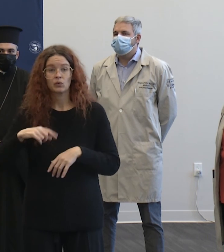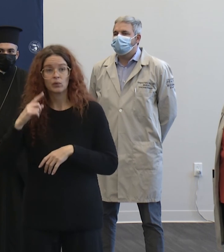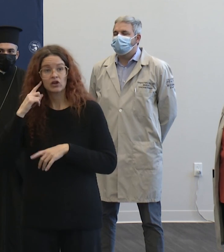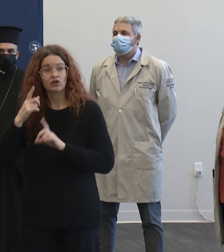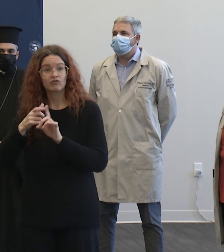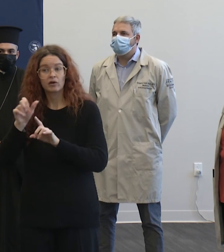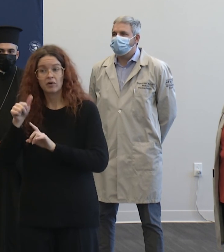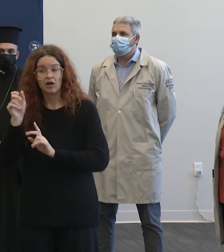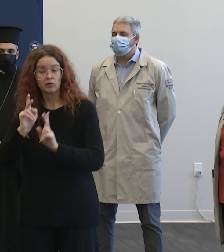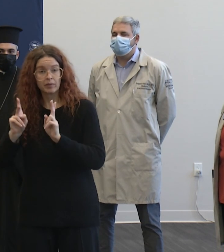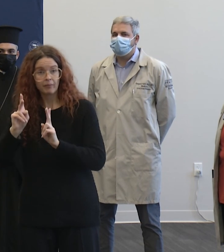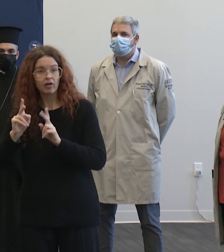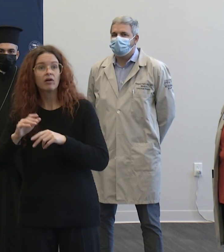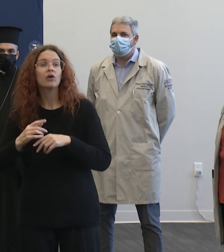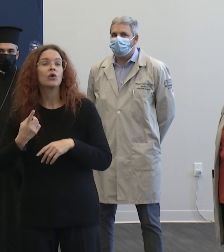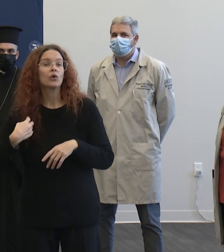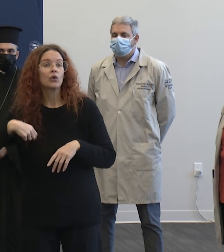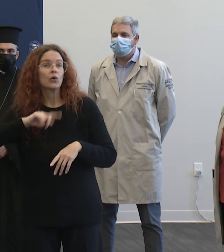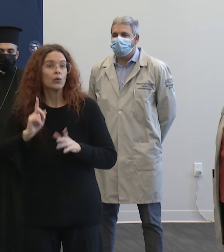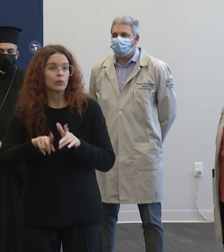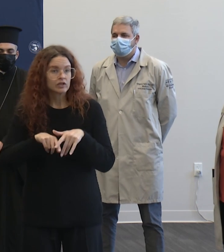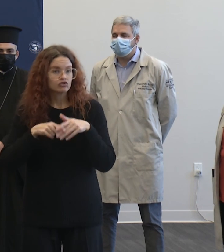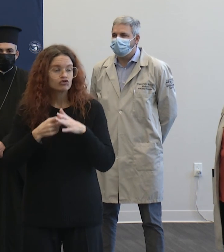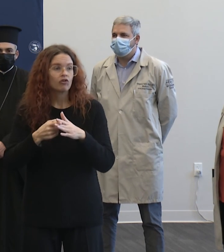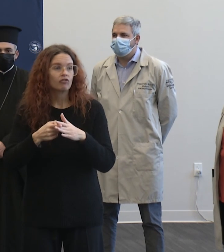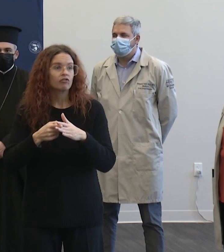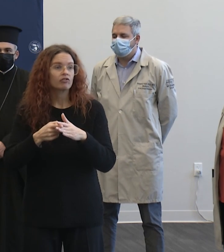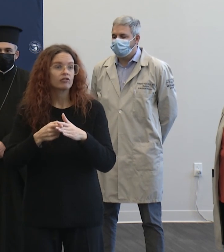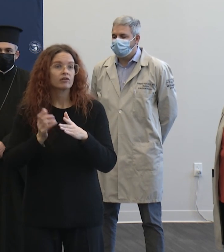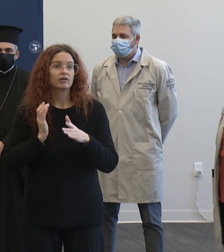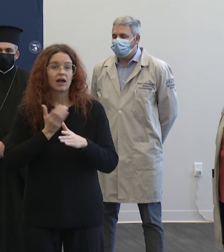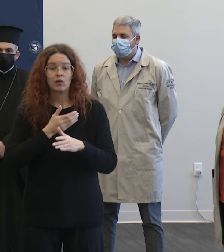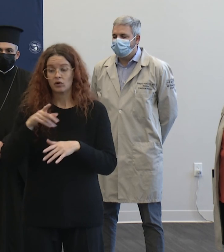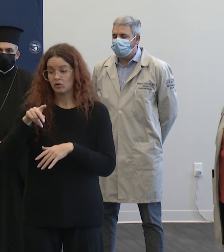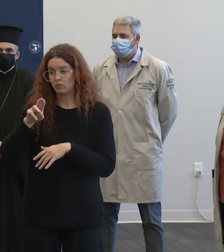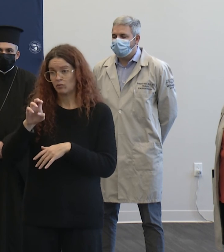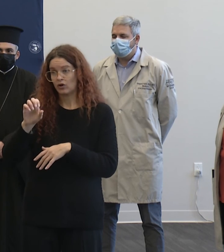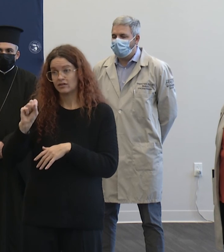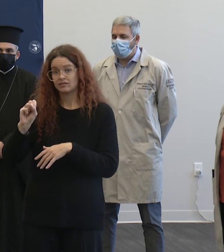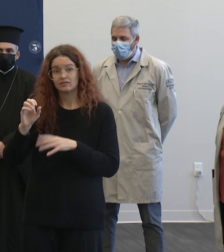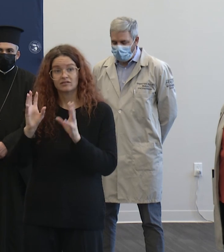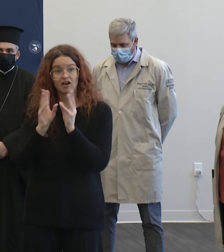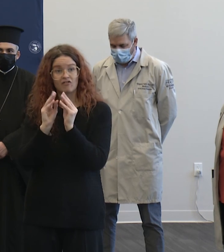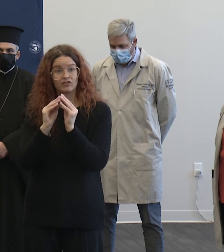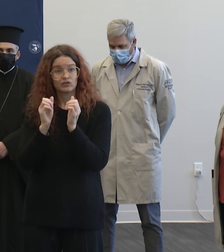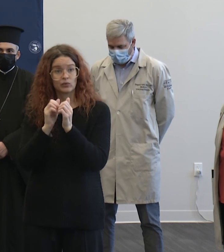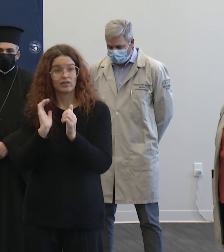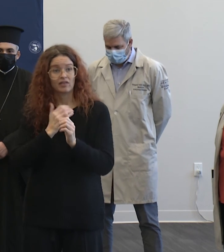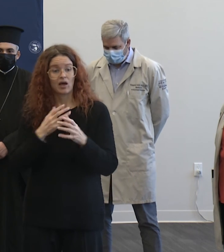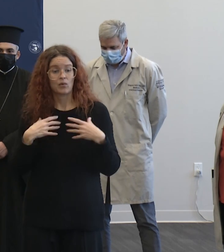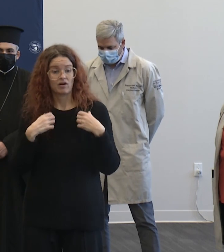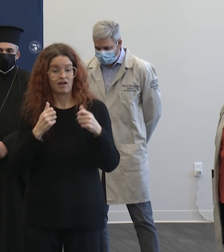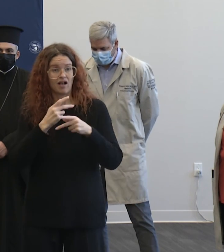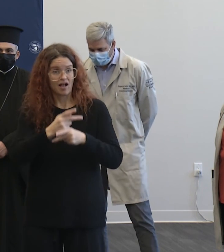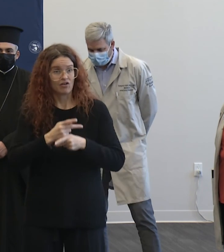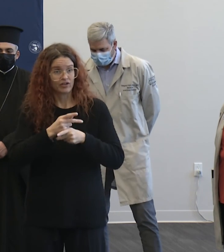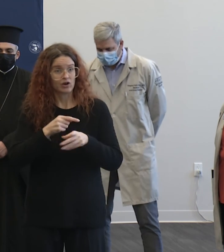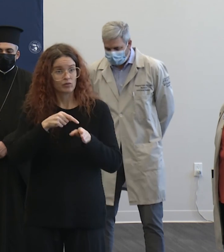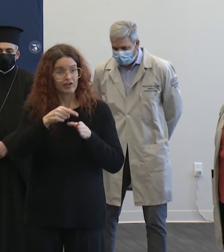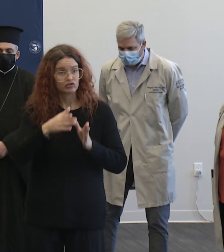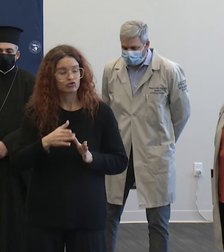earlier, we began press conferences around the vaccine with our healthcare professionals, encouraging